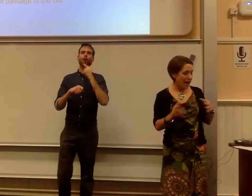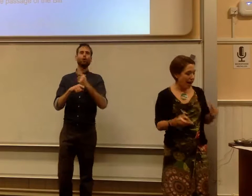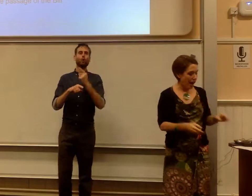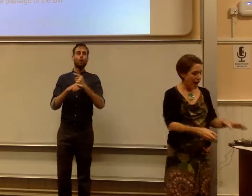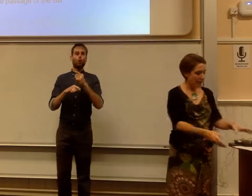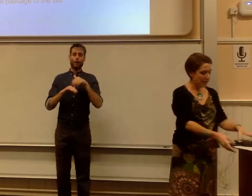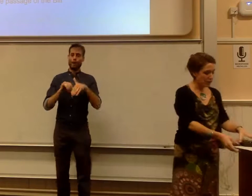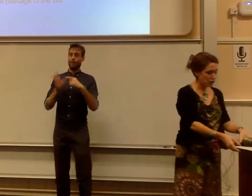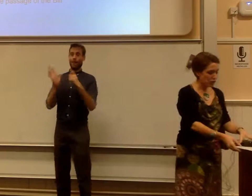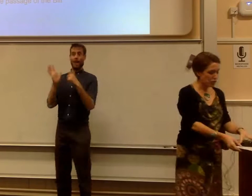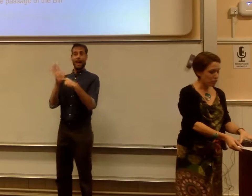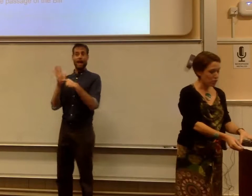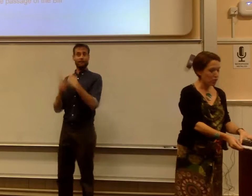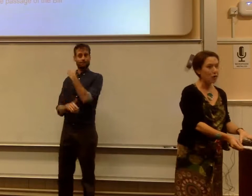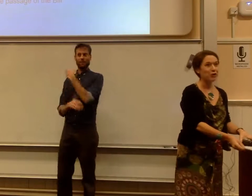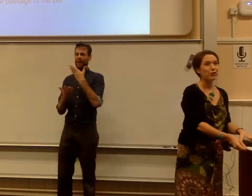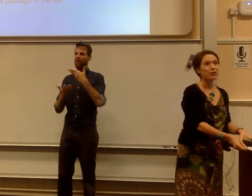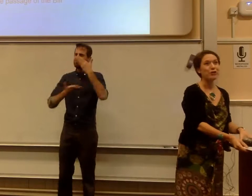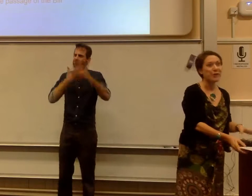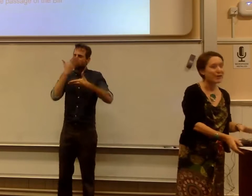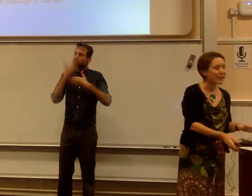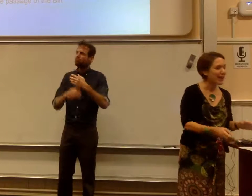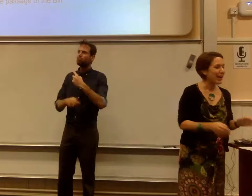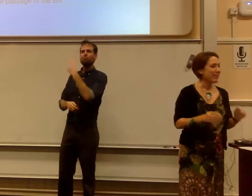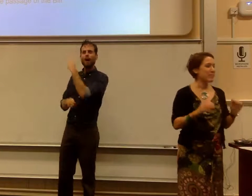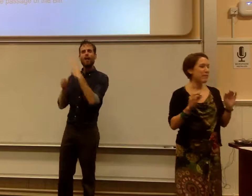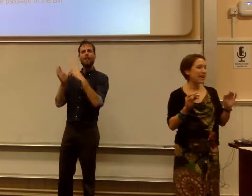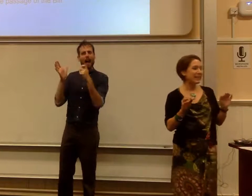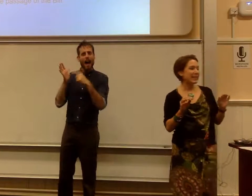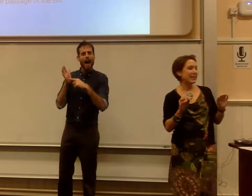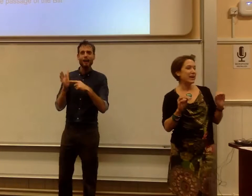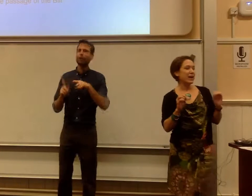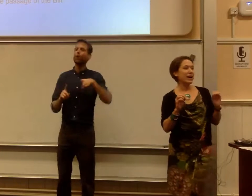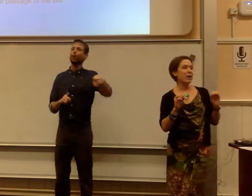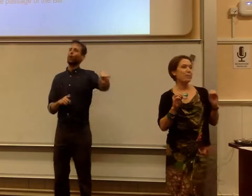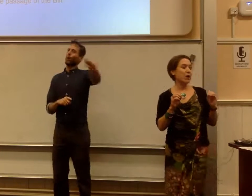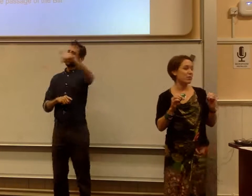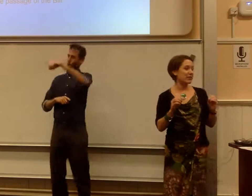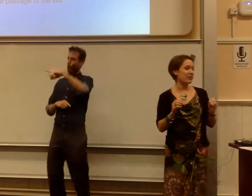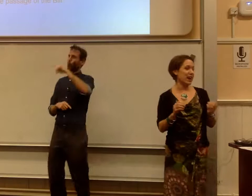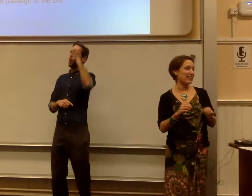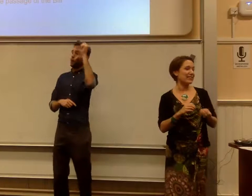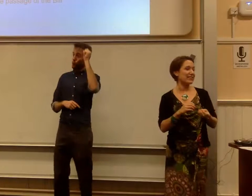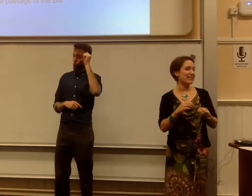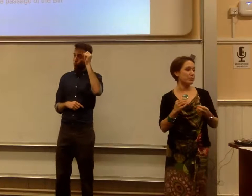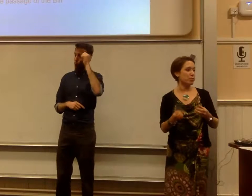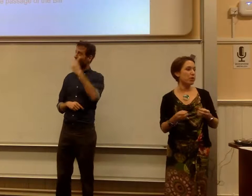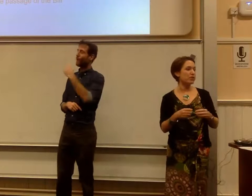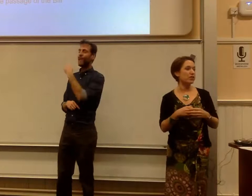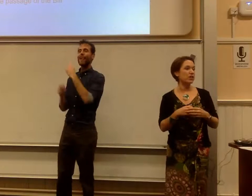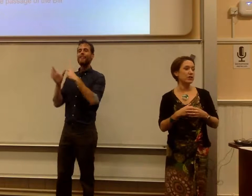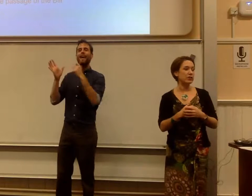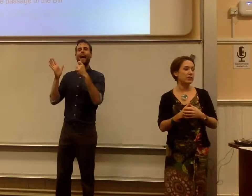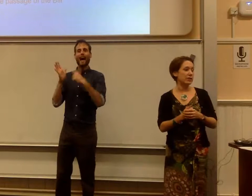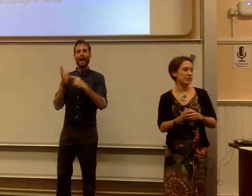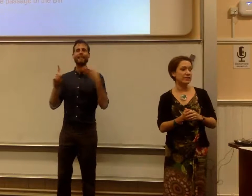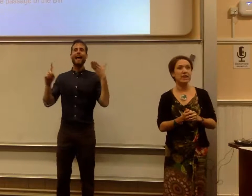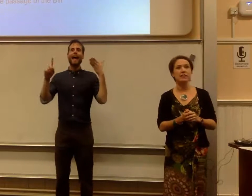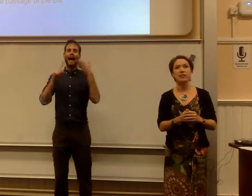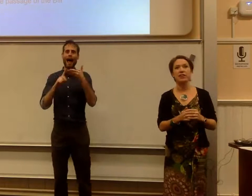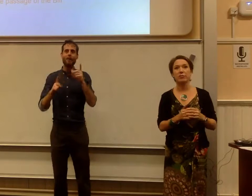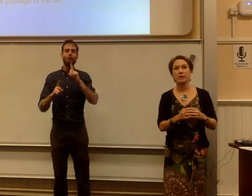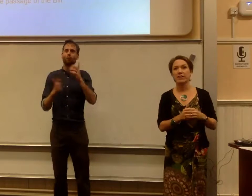itself. As I'm sure you know, the main purpose of the Act is to promote use